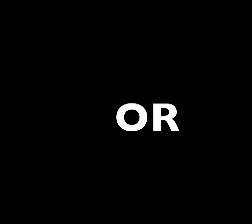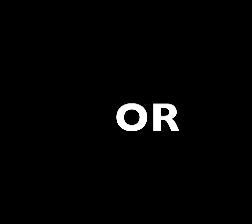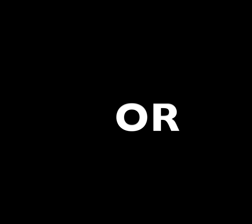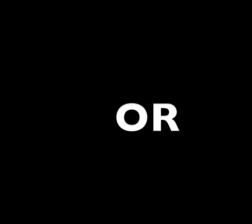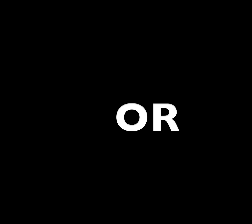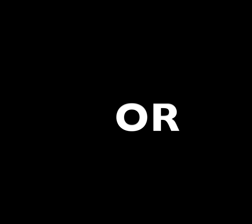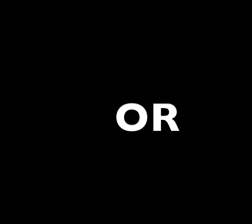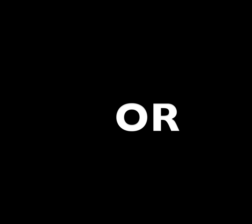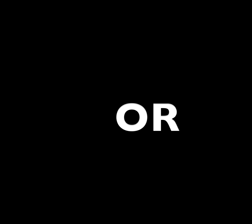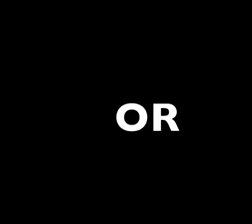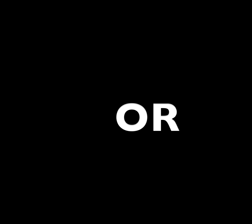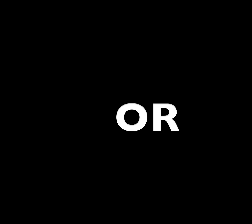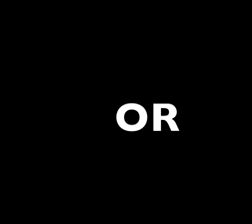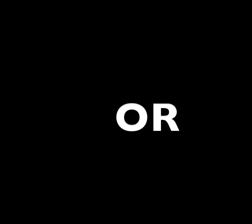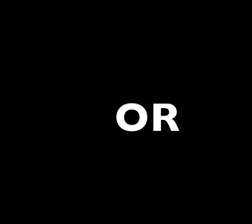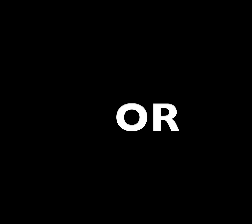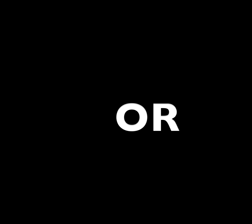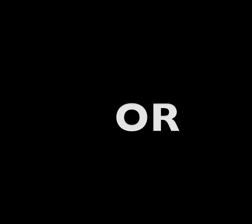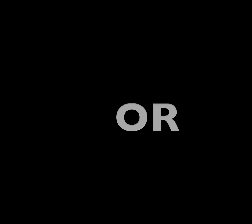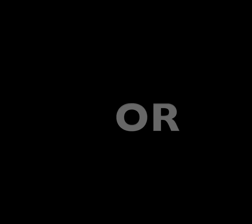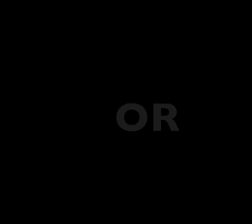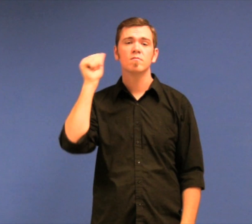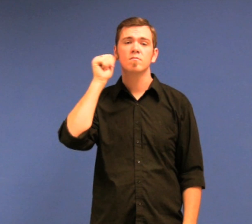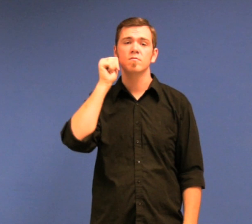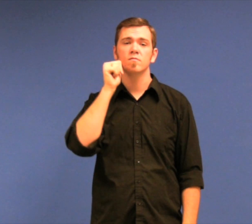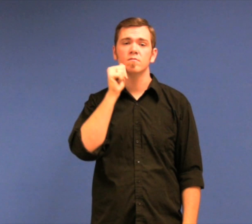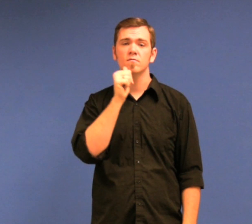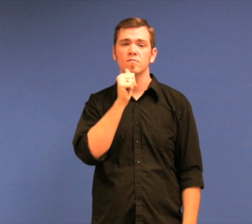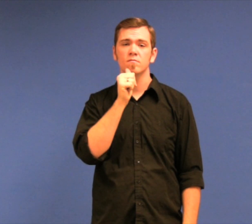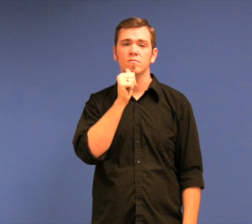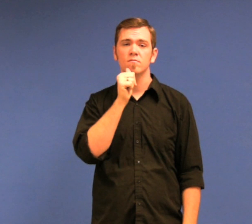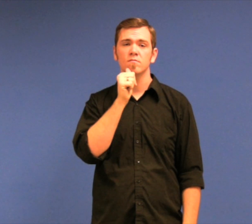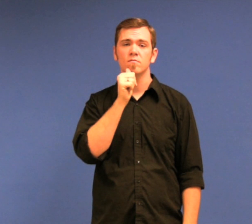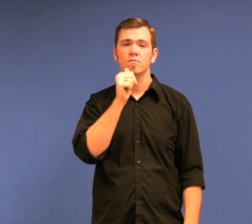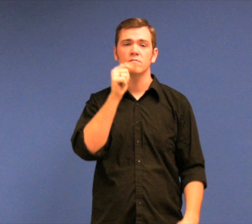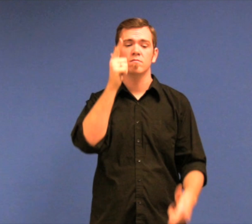Or you can use the sign for girl.